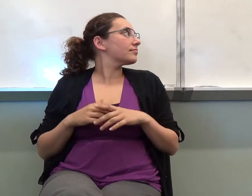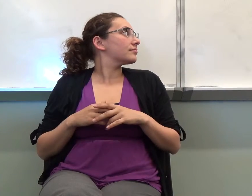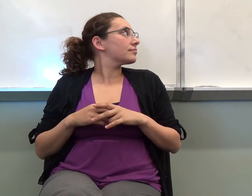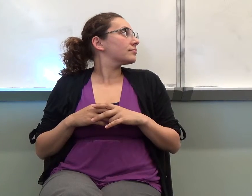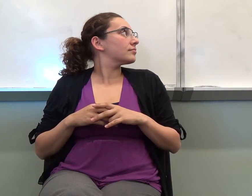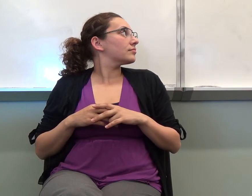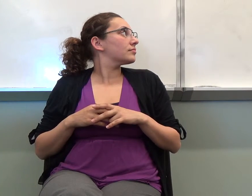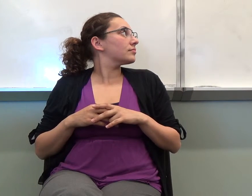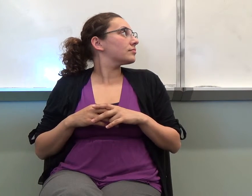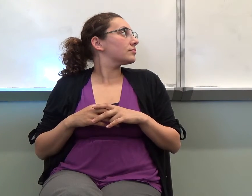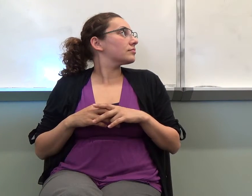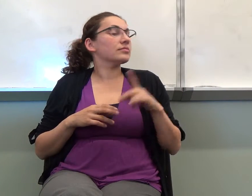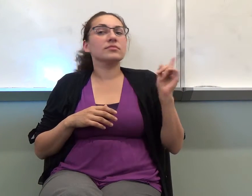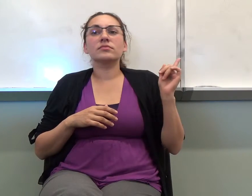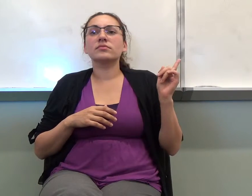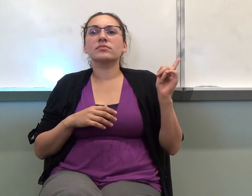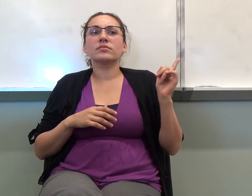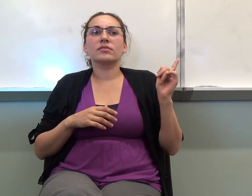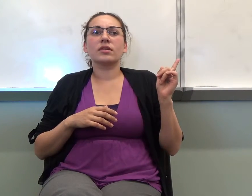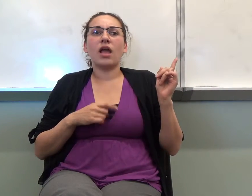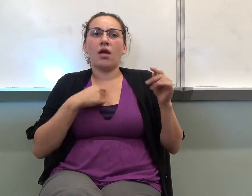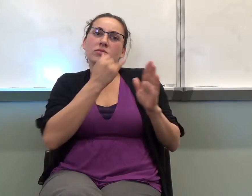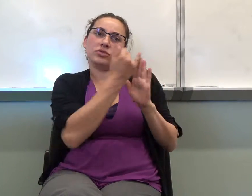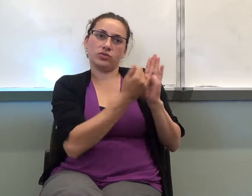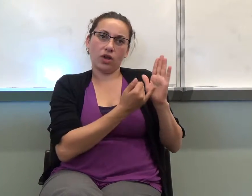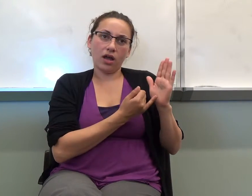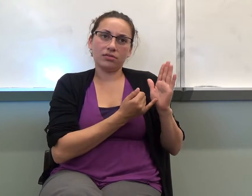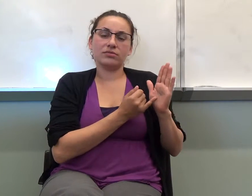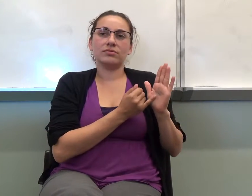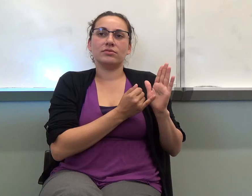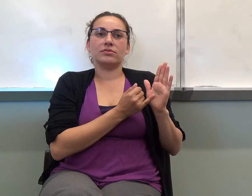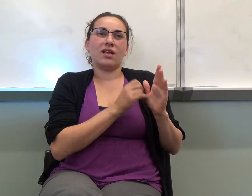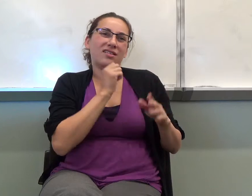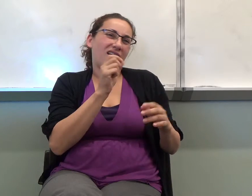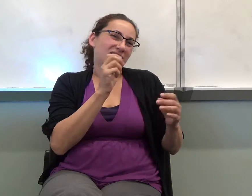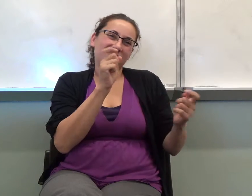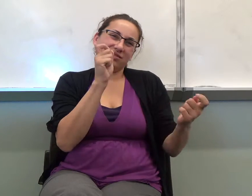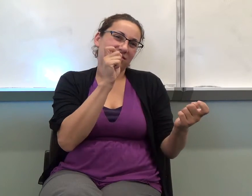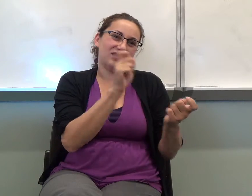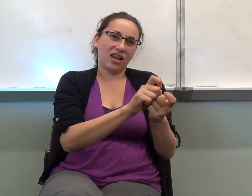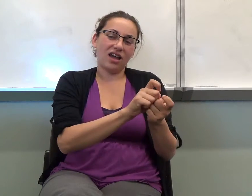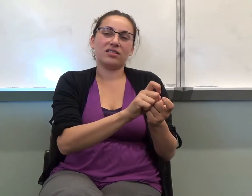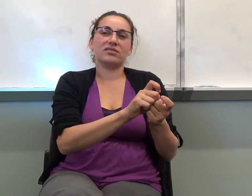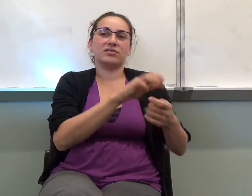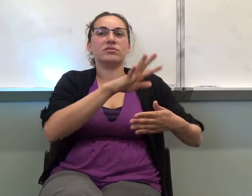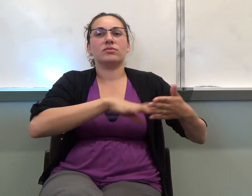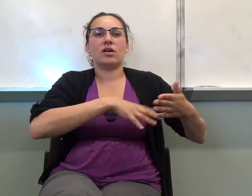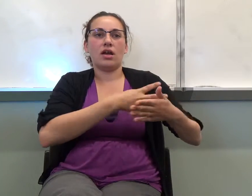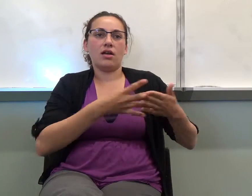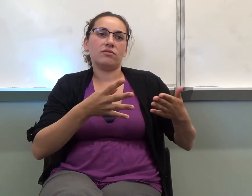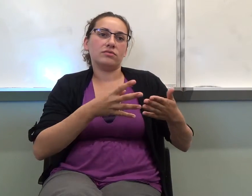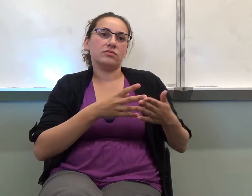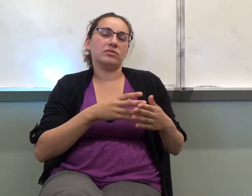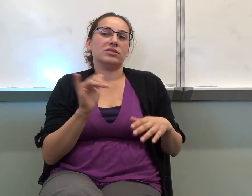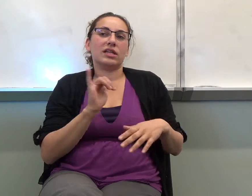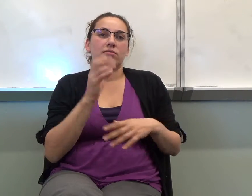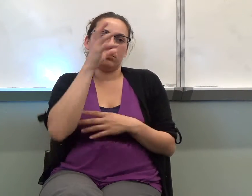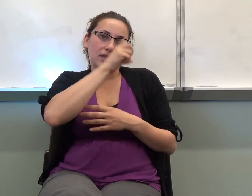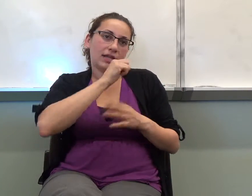Basically, what you do is this. I'm just going to sketch it up here. I'm not going to do an accurate graph, just to show you how you do it.